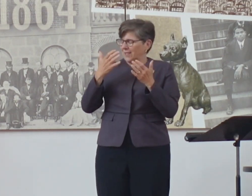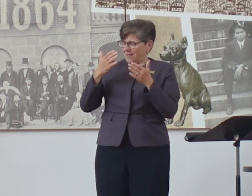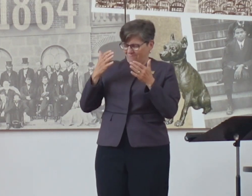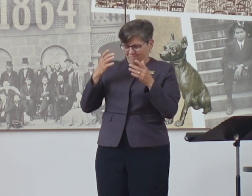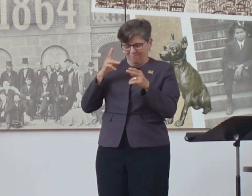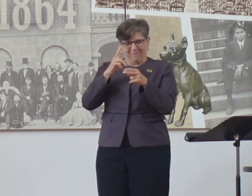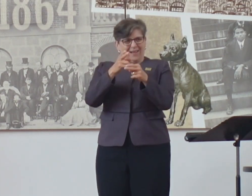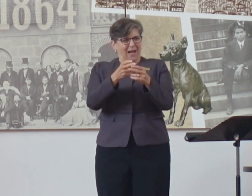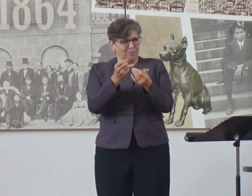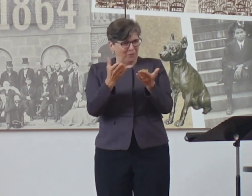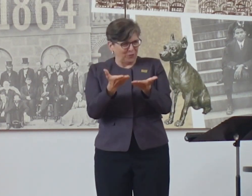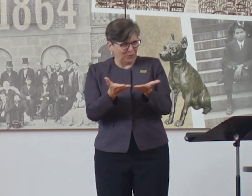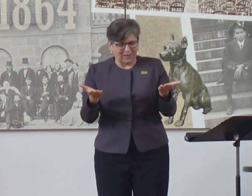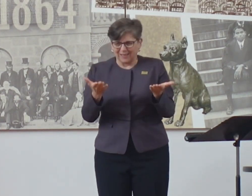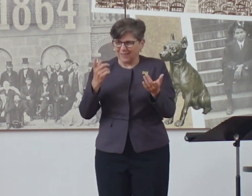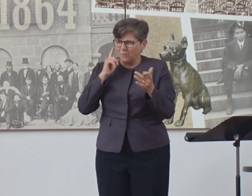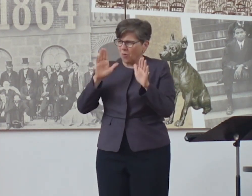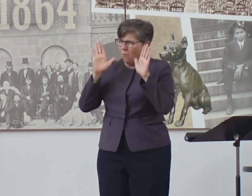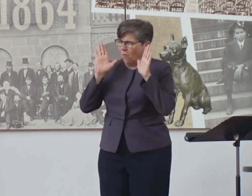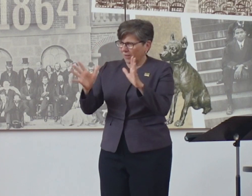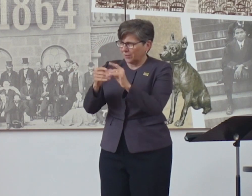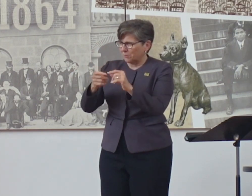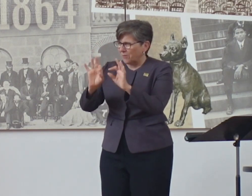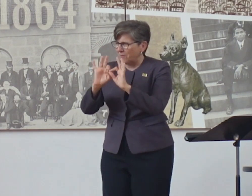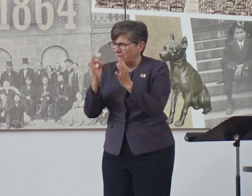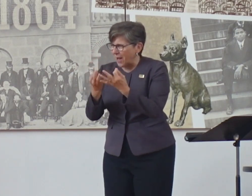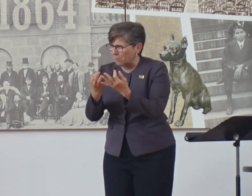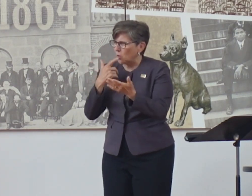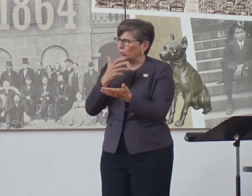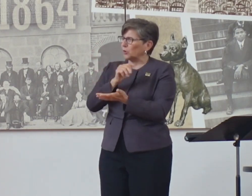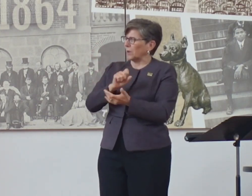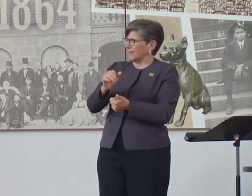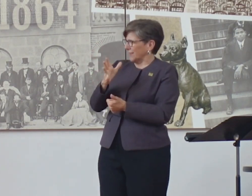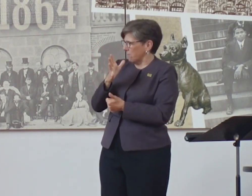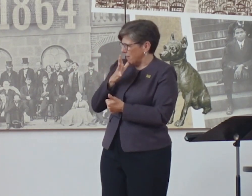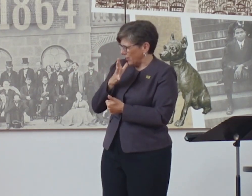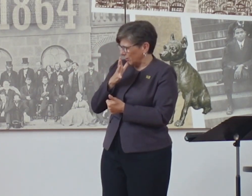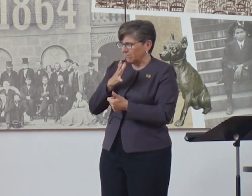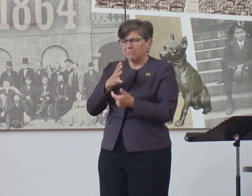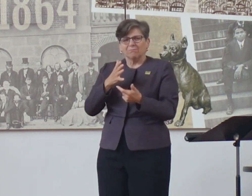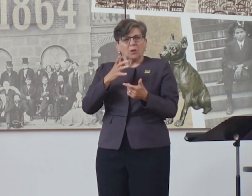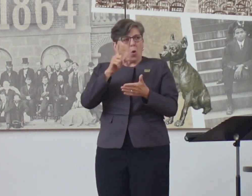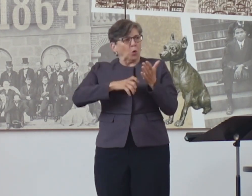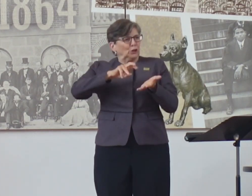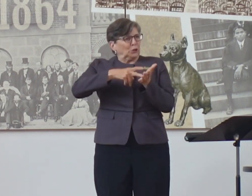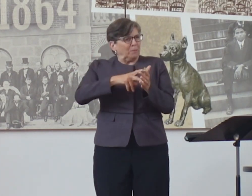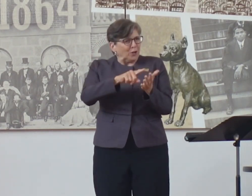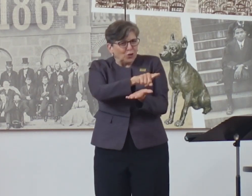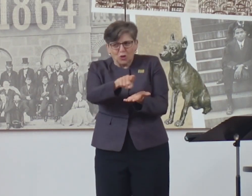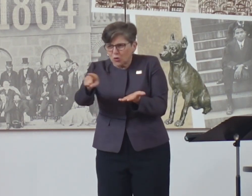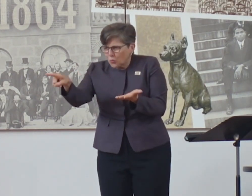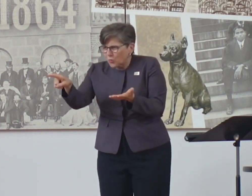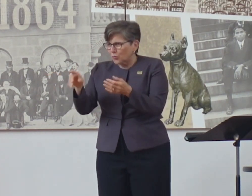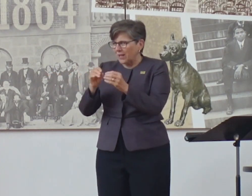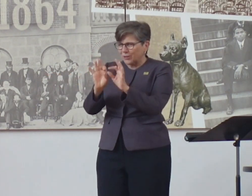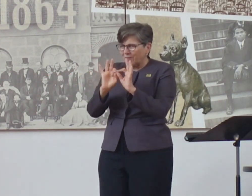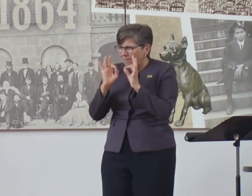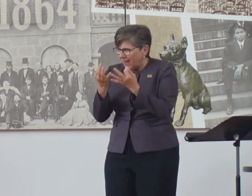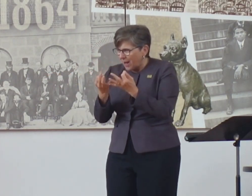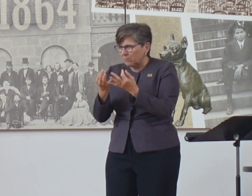community. And I wanted just to share a few things. You've heard some wonderful stories from family members as to who she was as a mother, what she meant